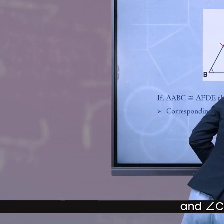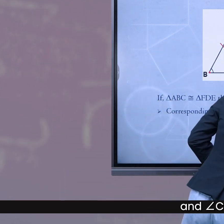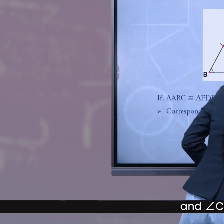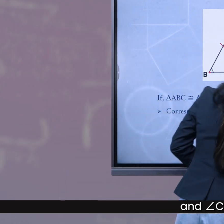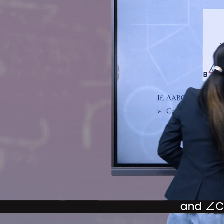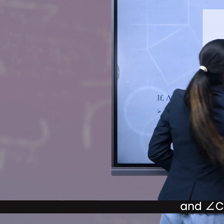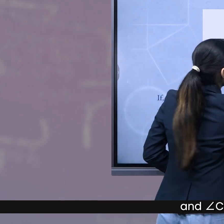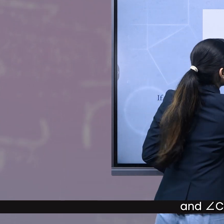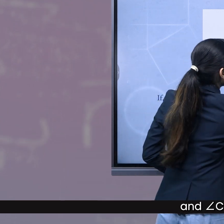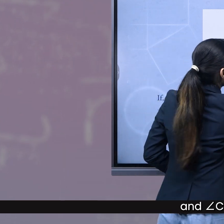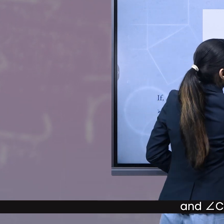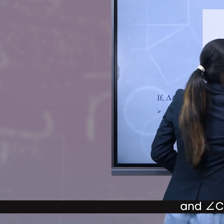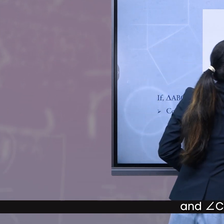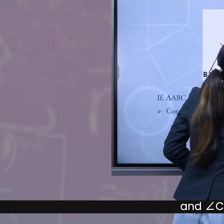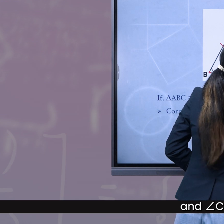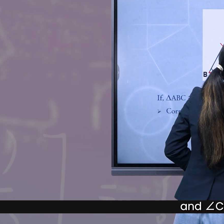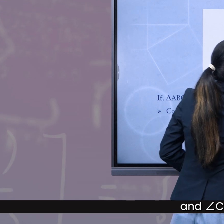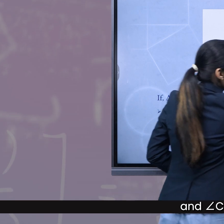and angle C is equal to angle E.